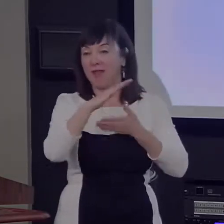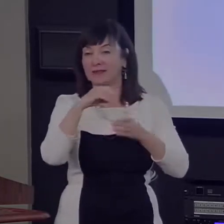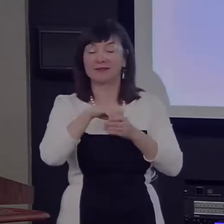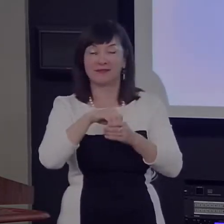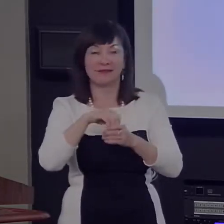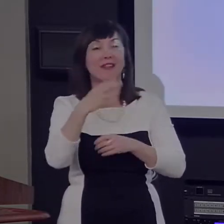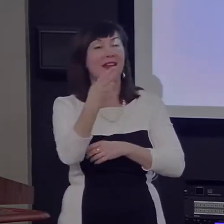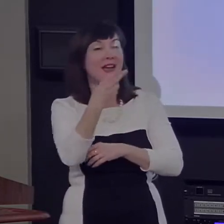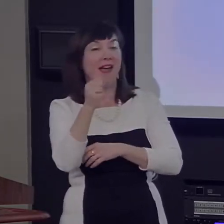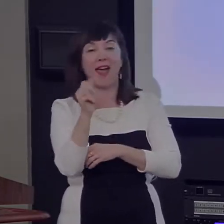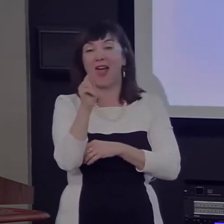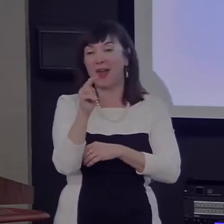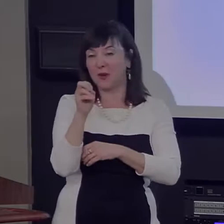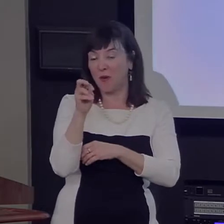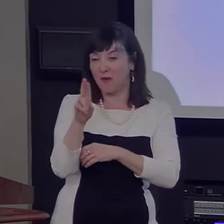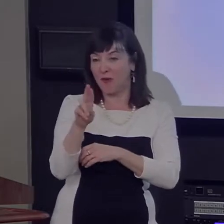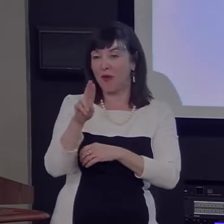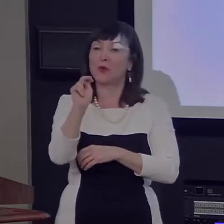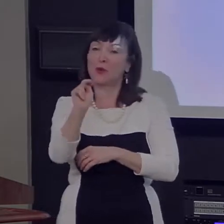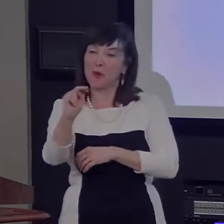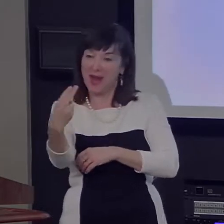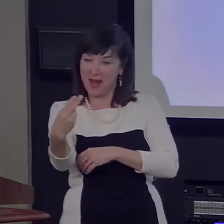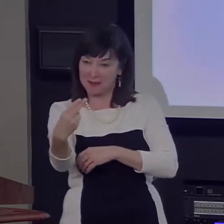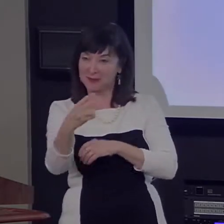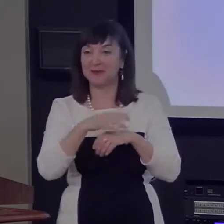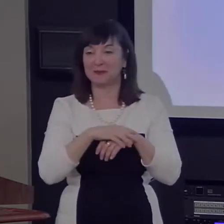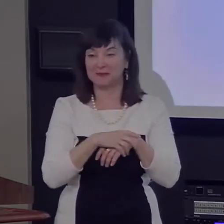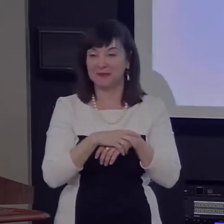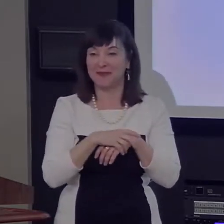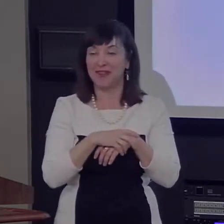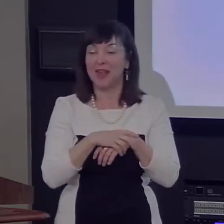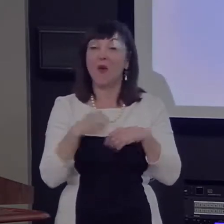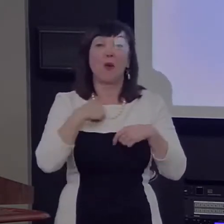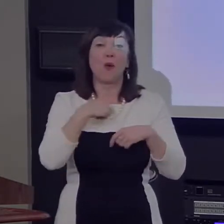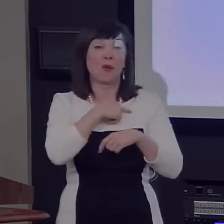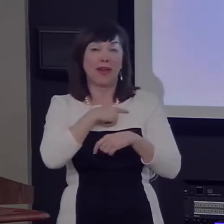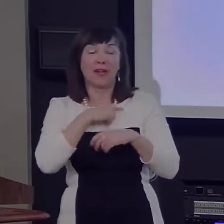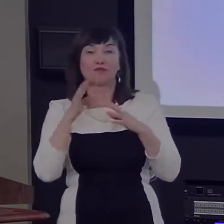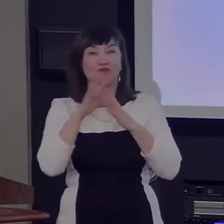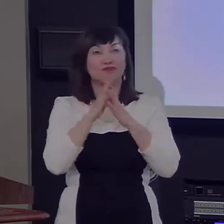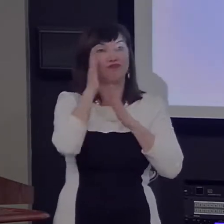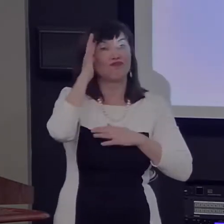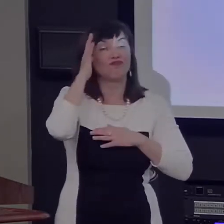at Dartmouth College in Hanover, New Hampshire.